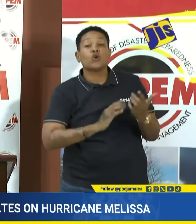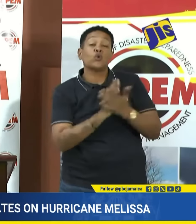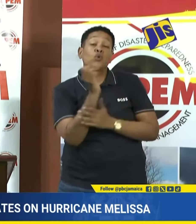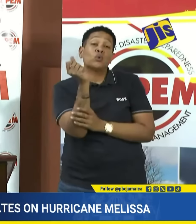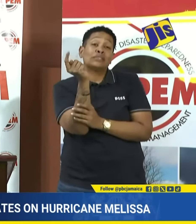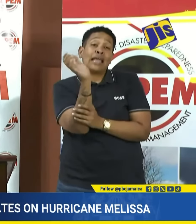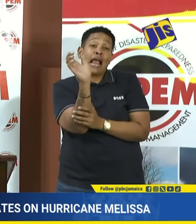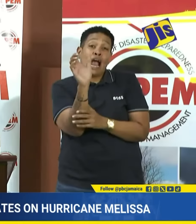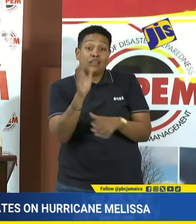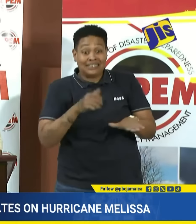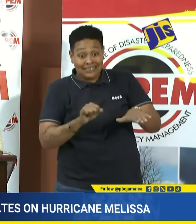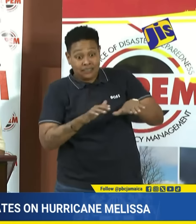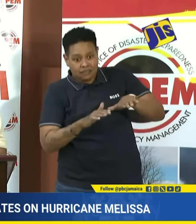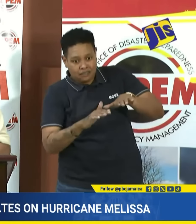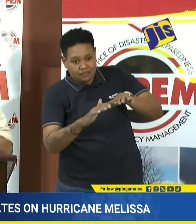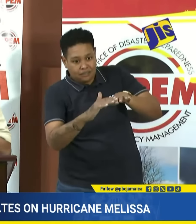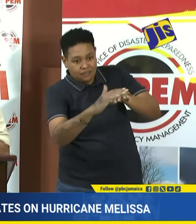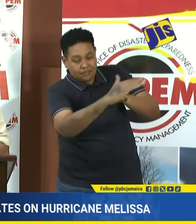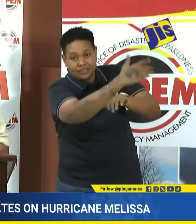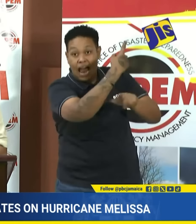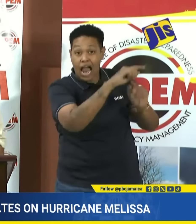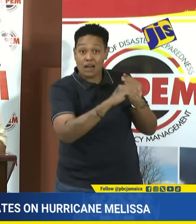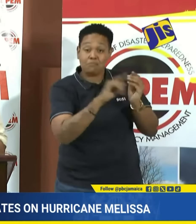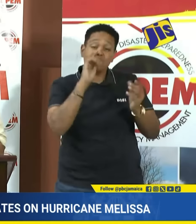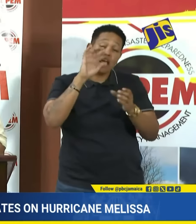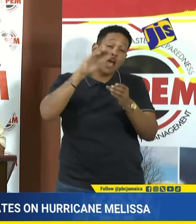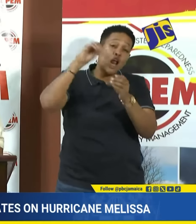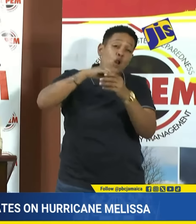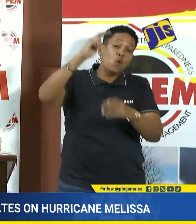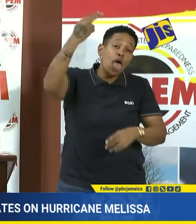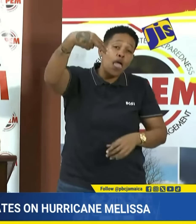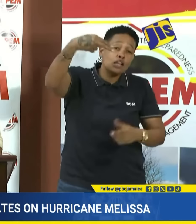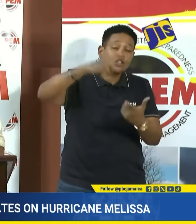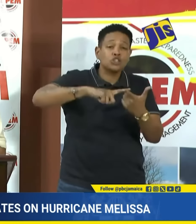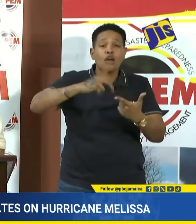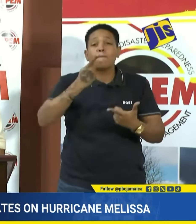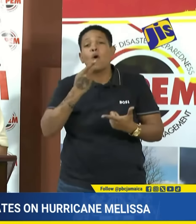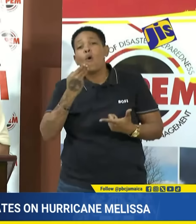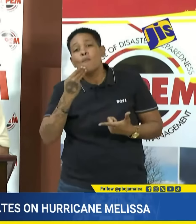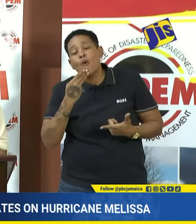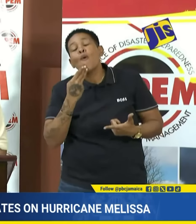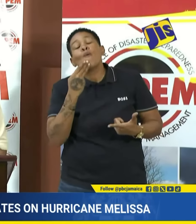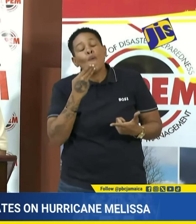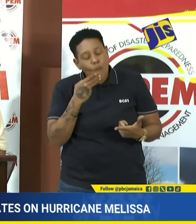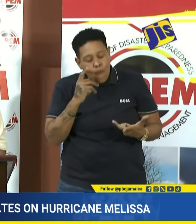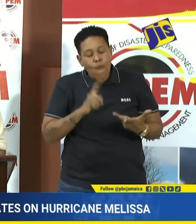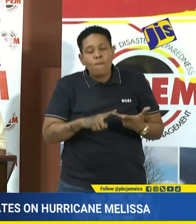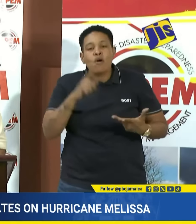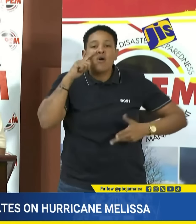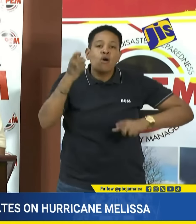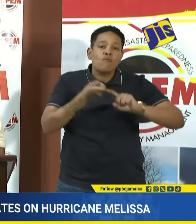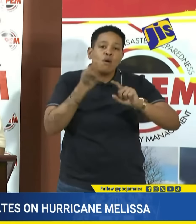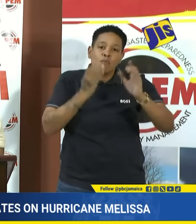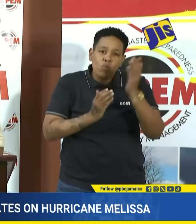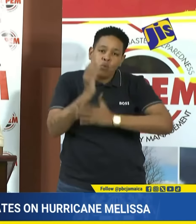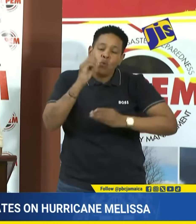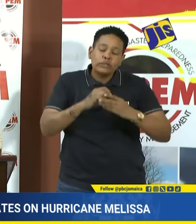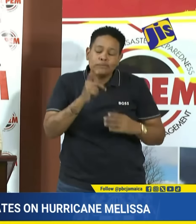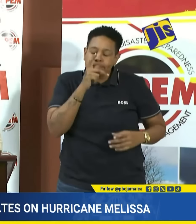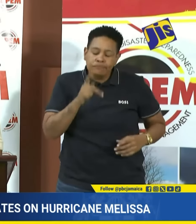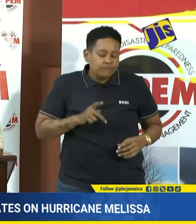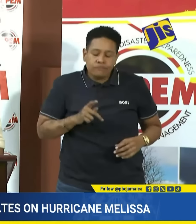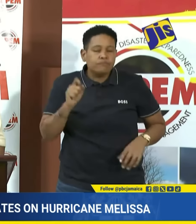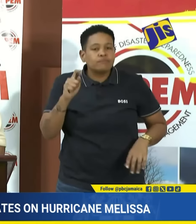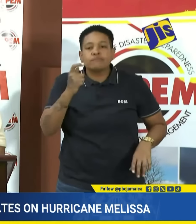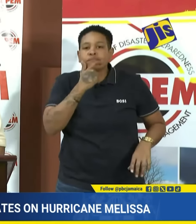St. Catherine, including the areas of Helsha, Portmore areas, and coming right through into Kingston